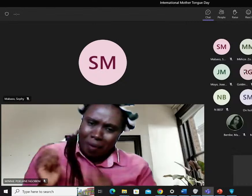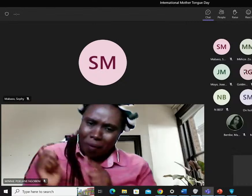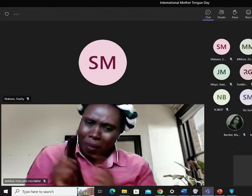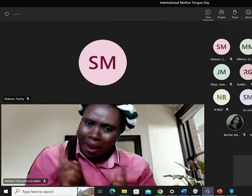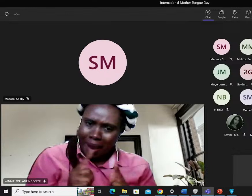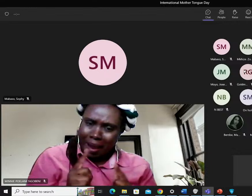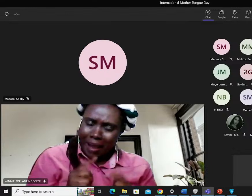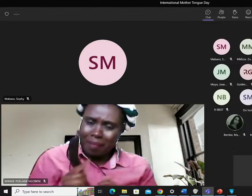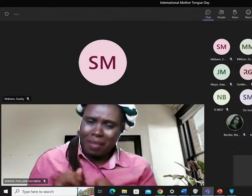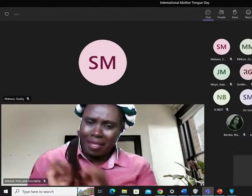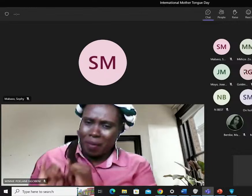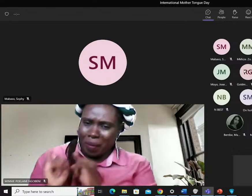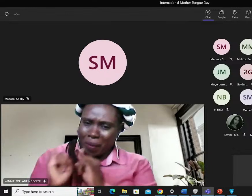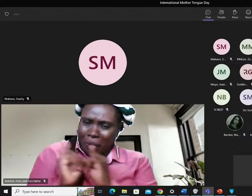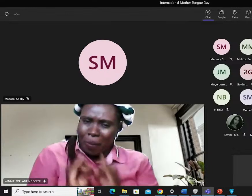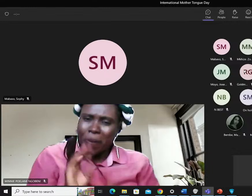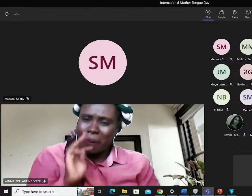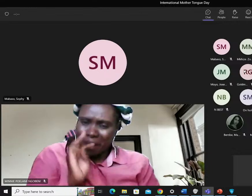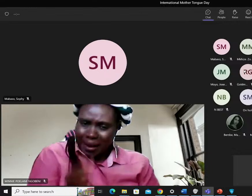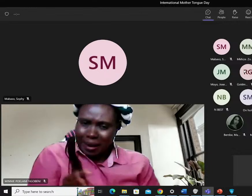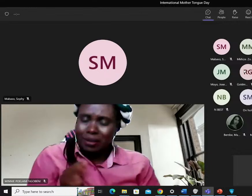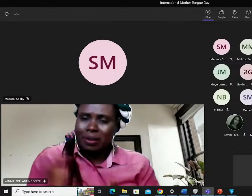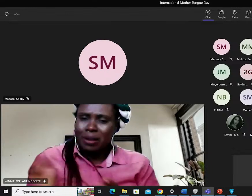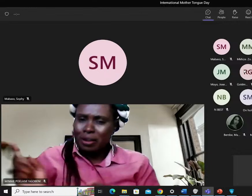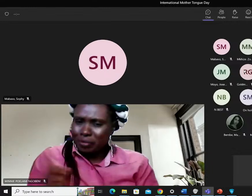sinimeme ukuba zenize apha.